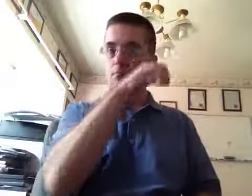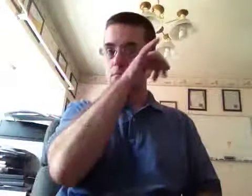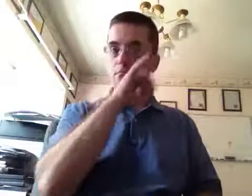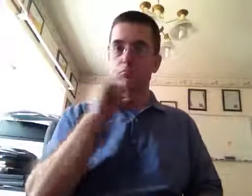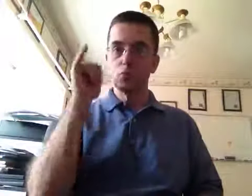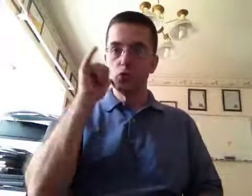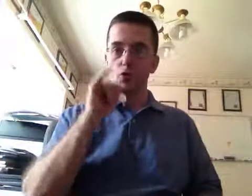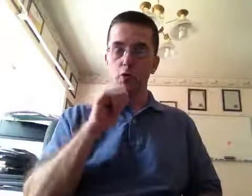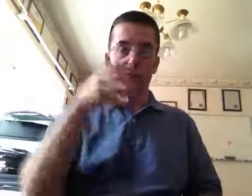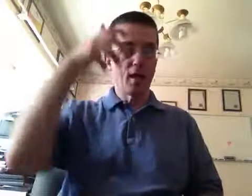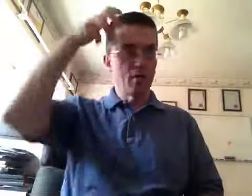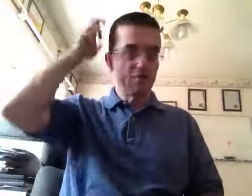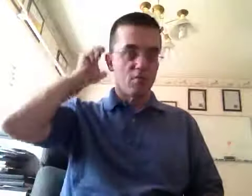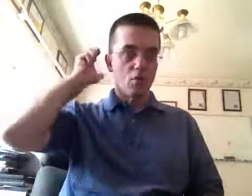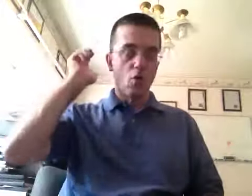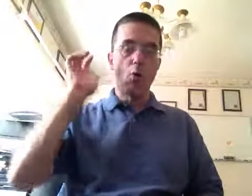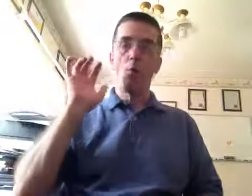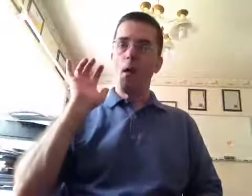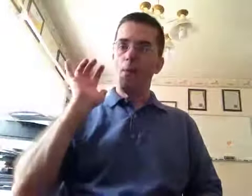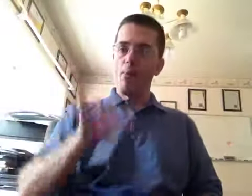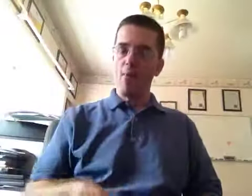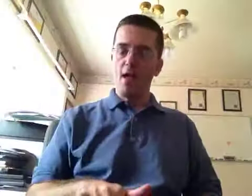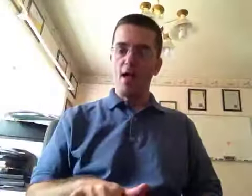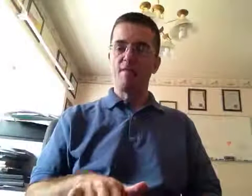it. And you thought about it.